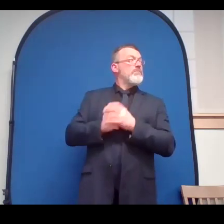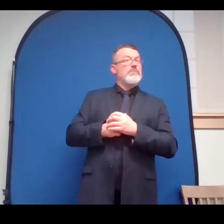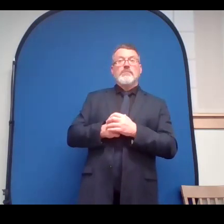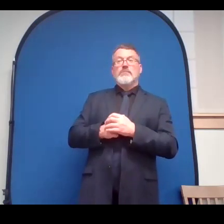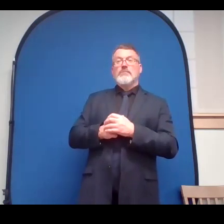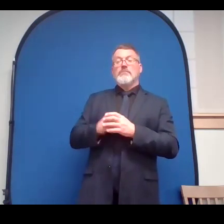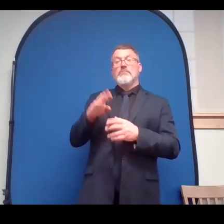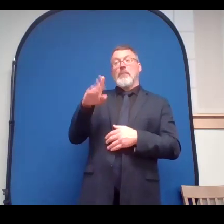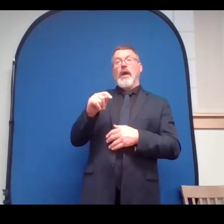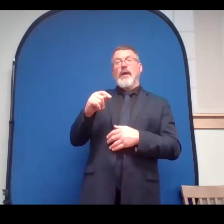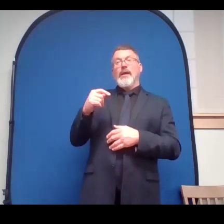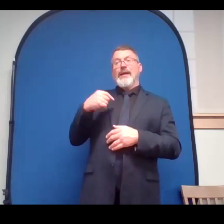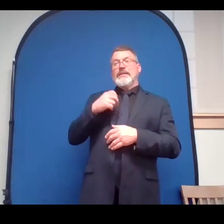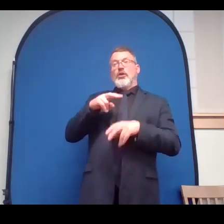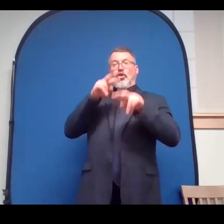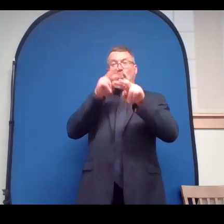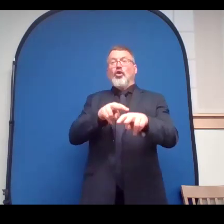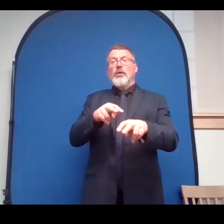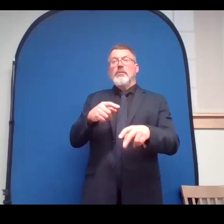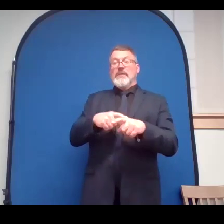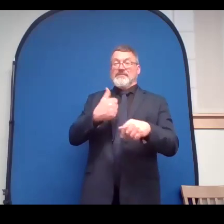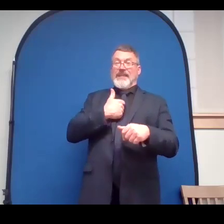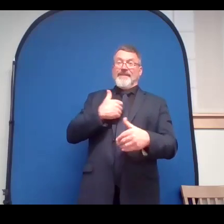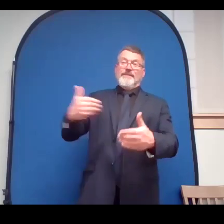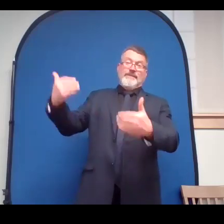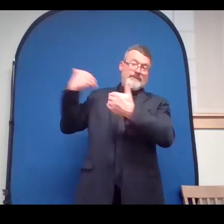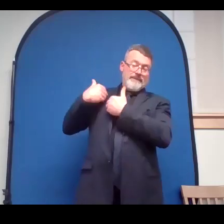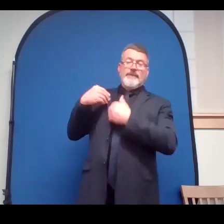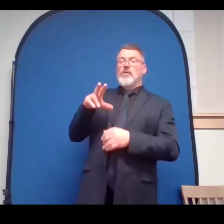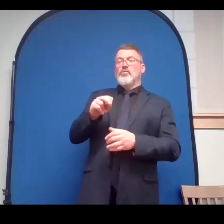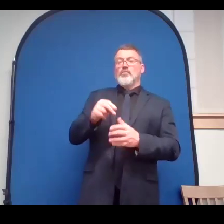actual range, sir. Let me go to May of